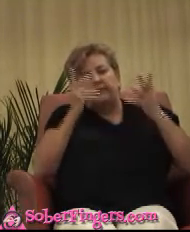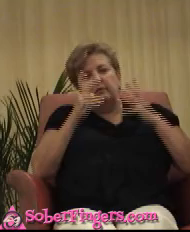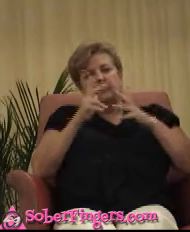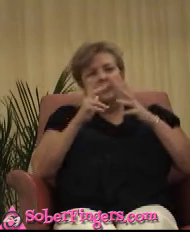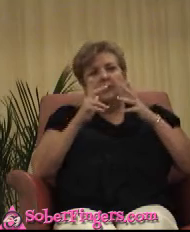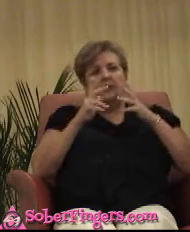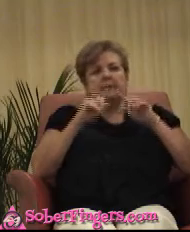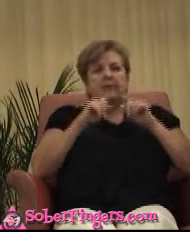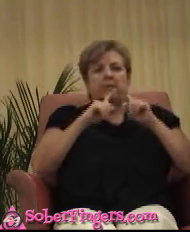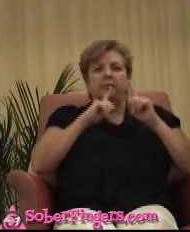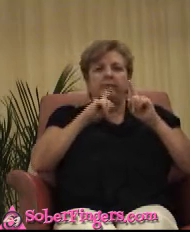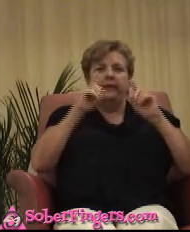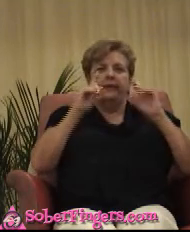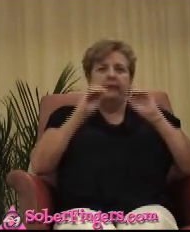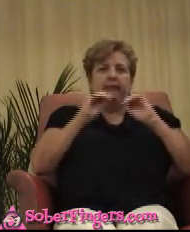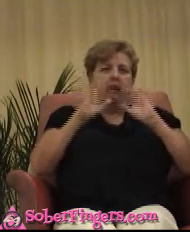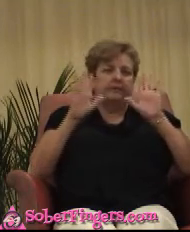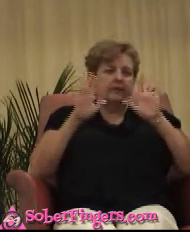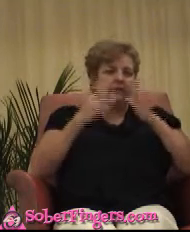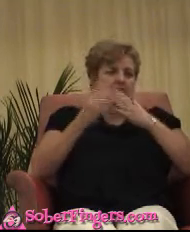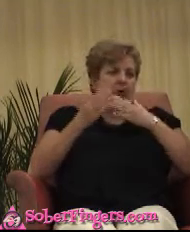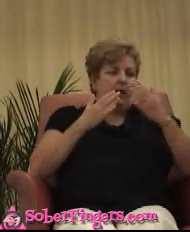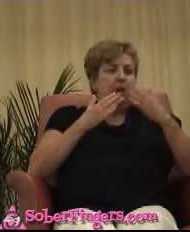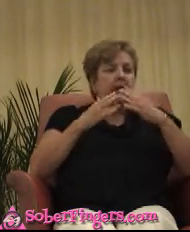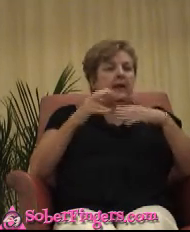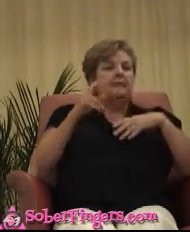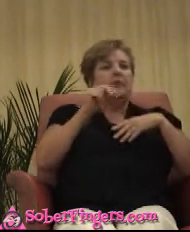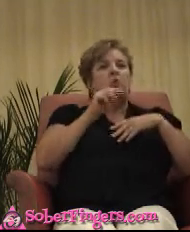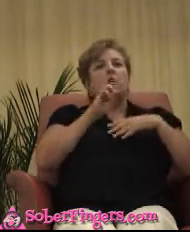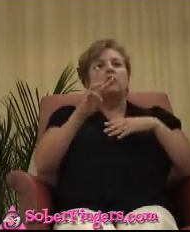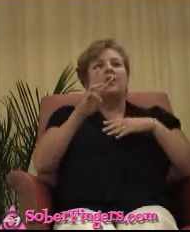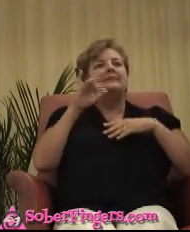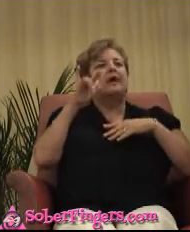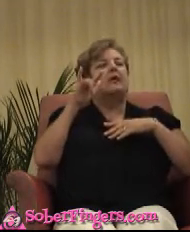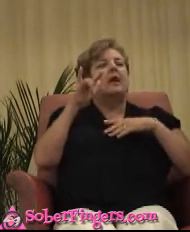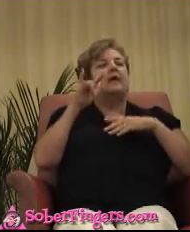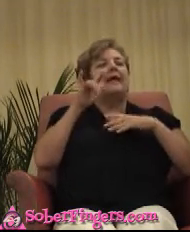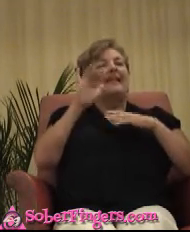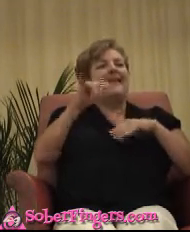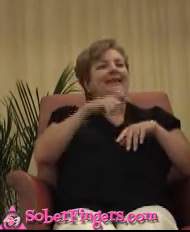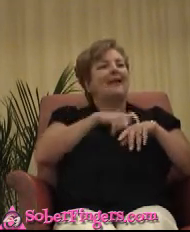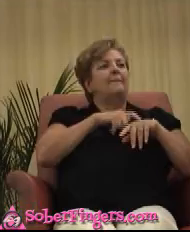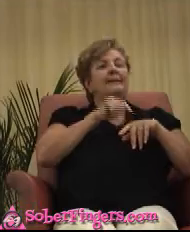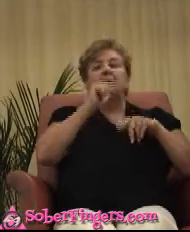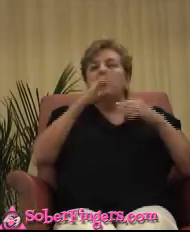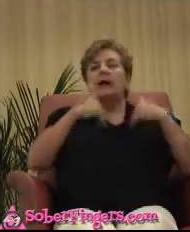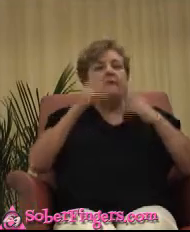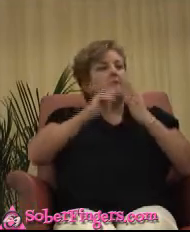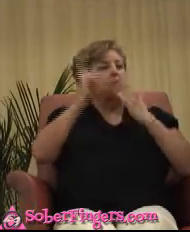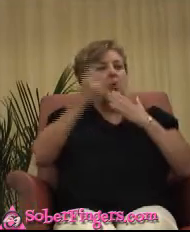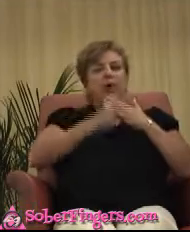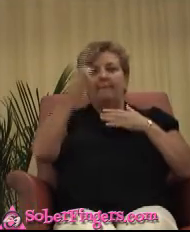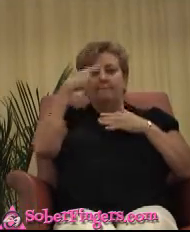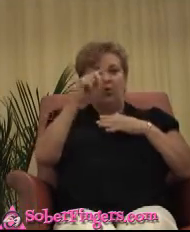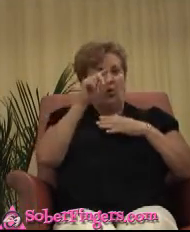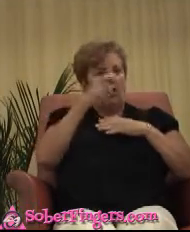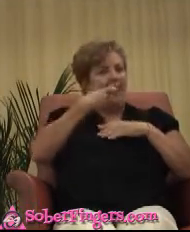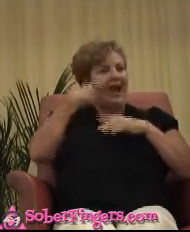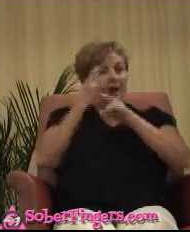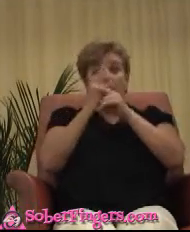time I finish the story. But Northwest Airlines at the time was the only major carrier that did not have a program for alcoholic pilots. All the